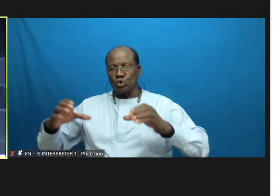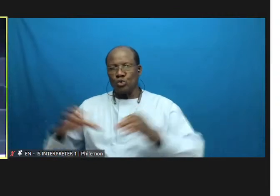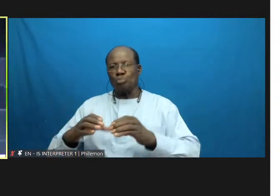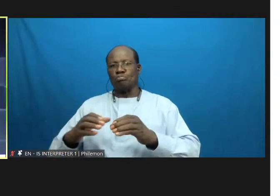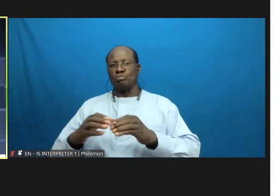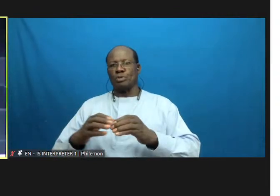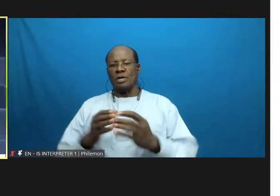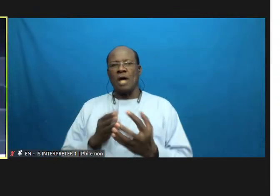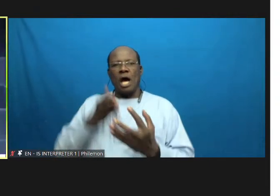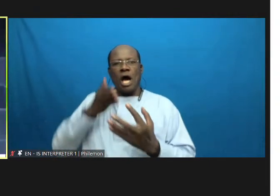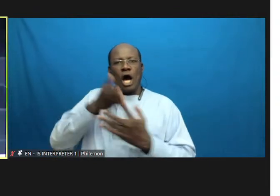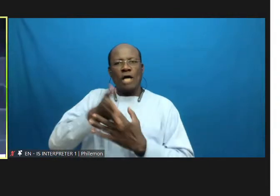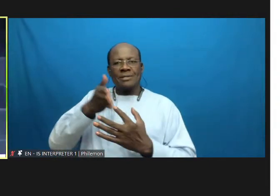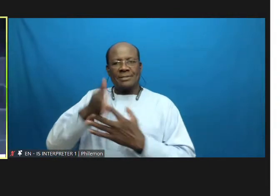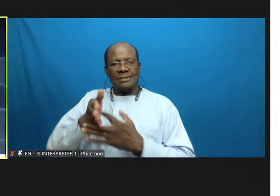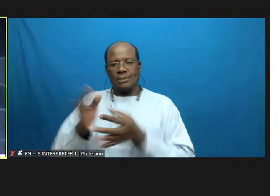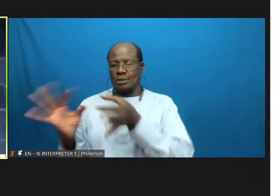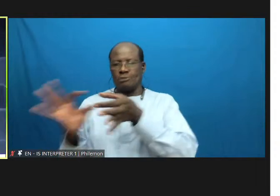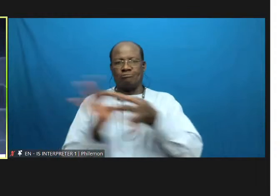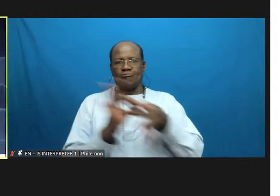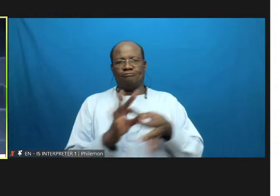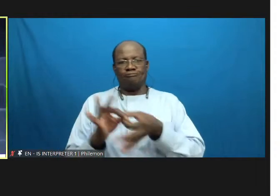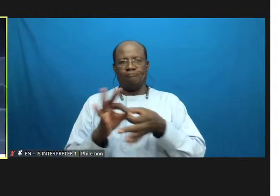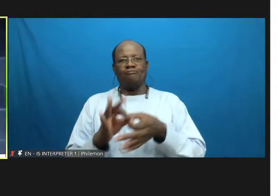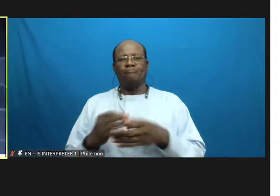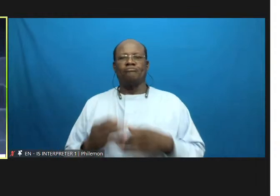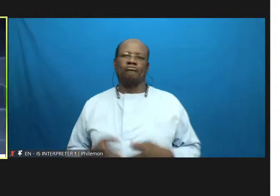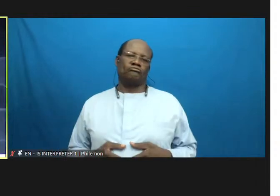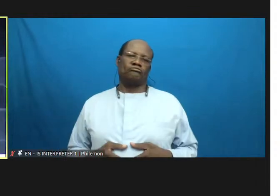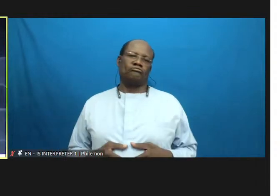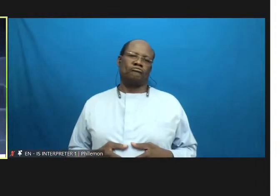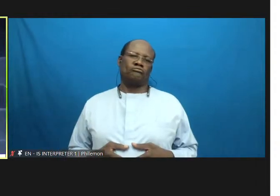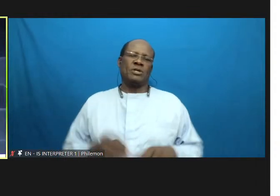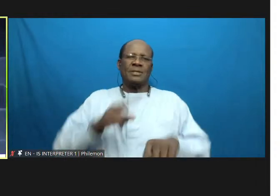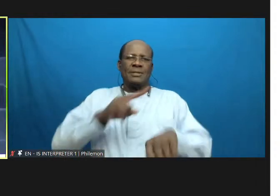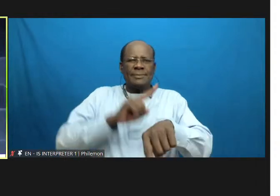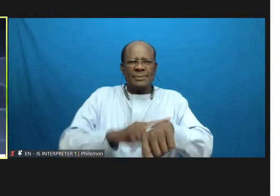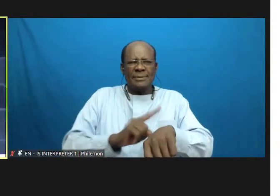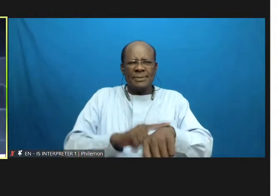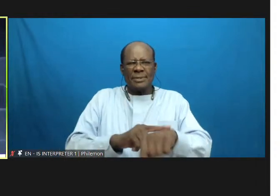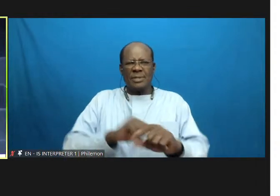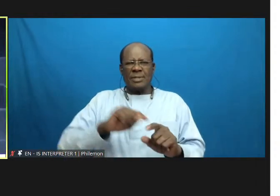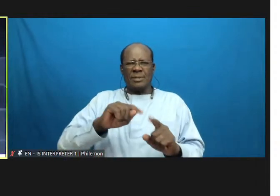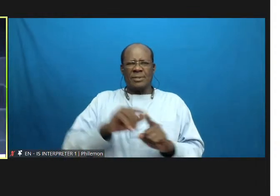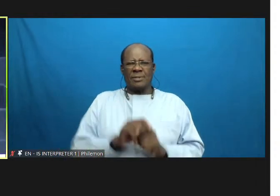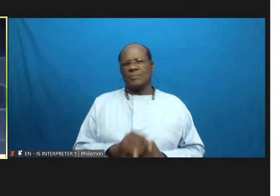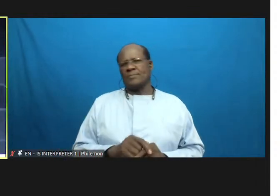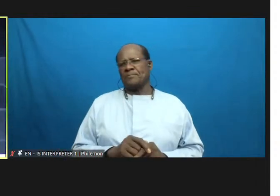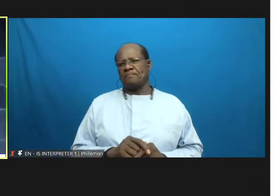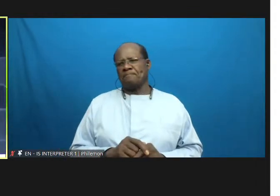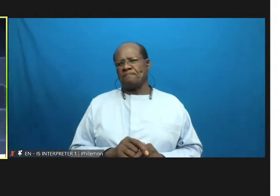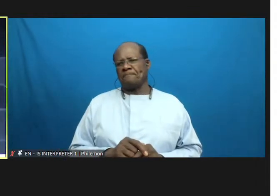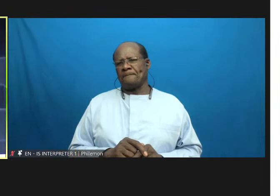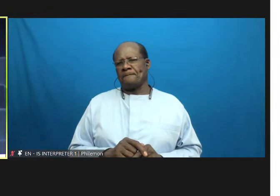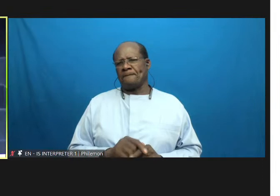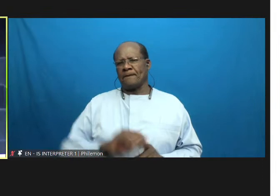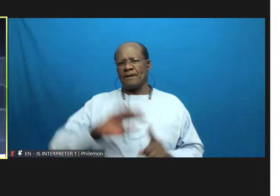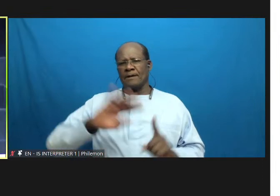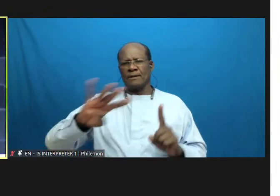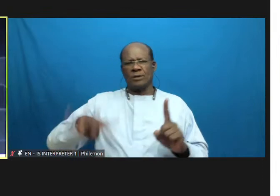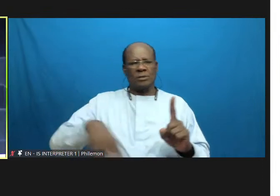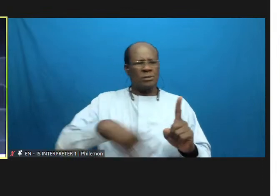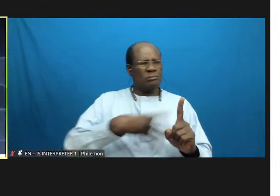Thank you for giving me the opportunity. I think during our SDG side event, prior session